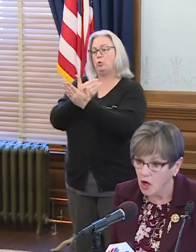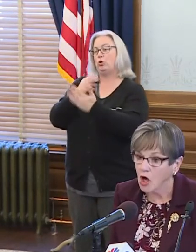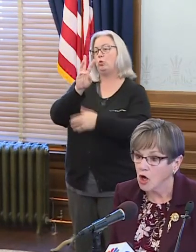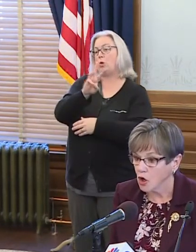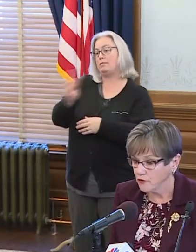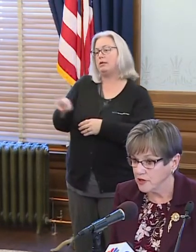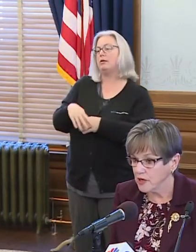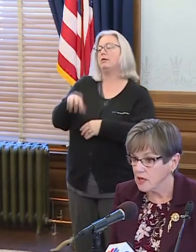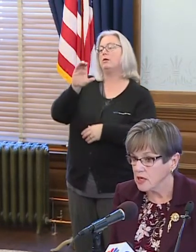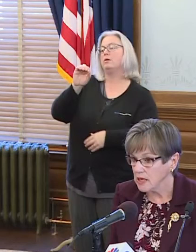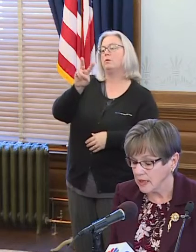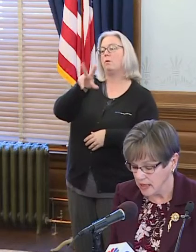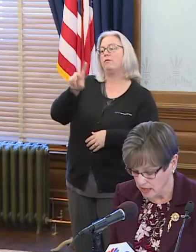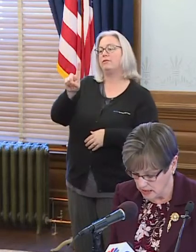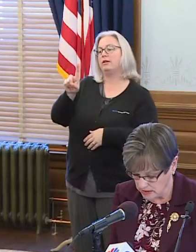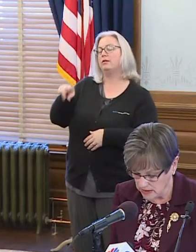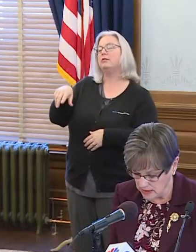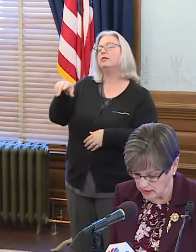website,